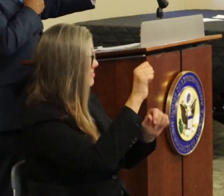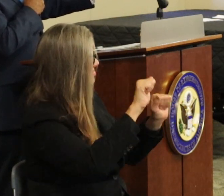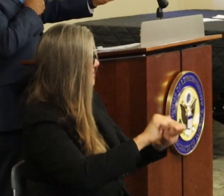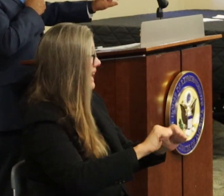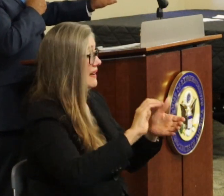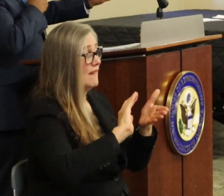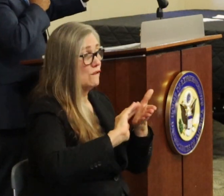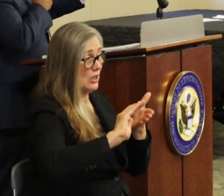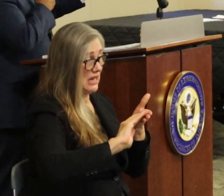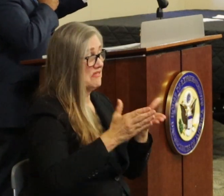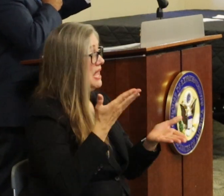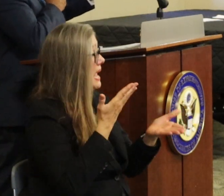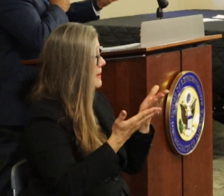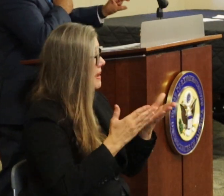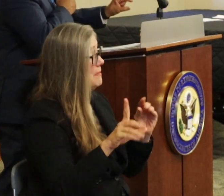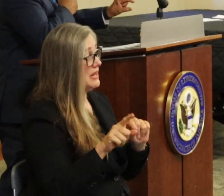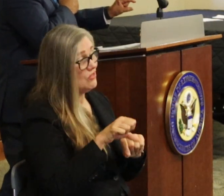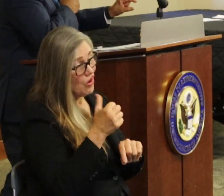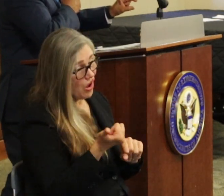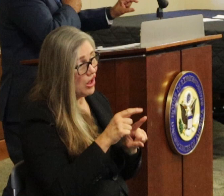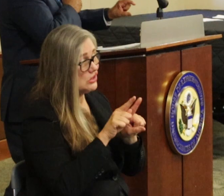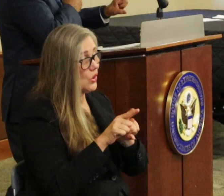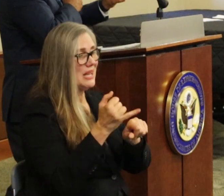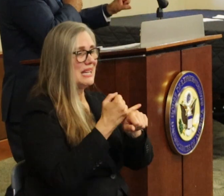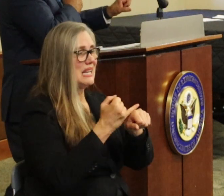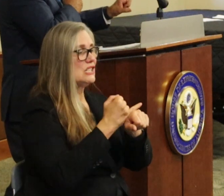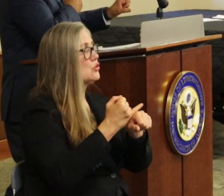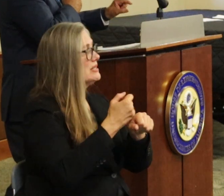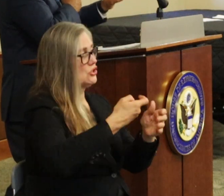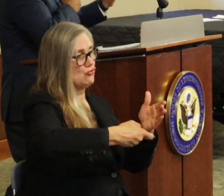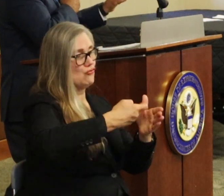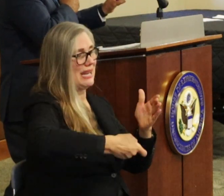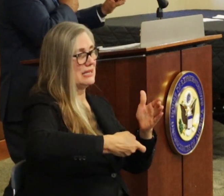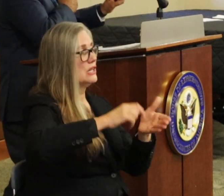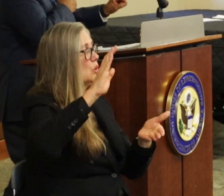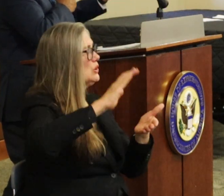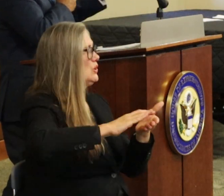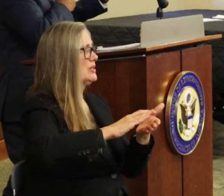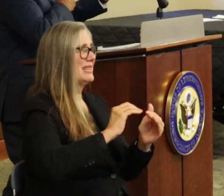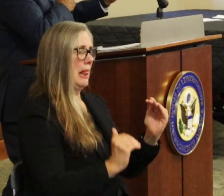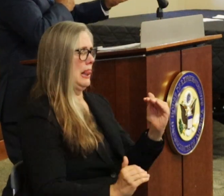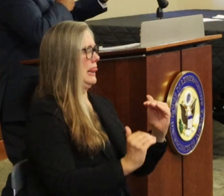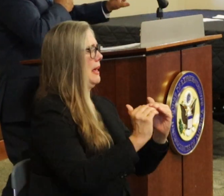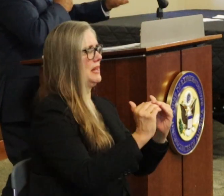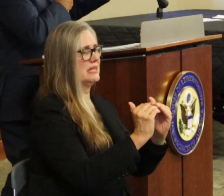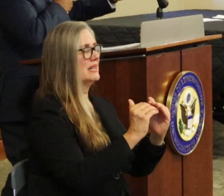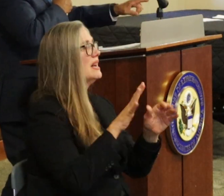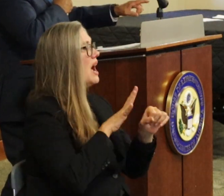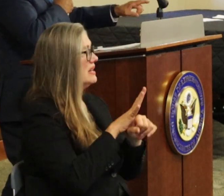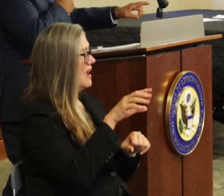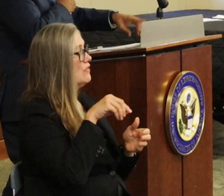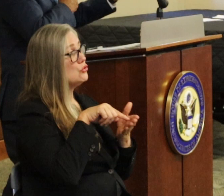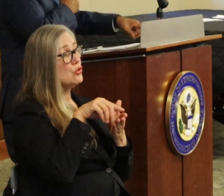that we reduce the interest rate, because the interest rate should never be beyond enough to pay for